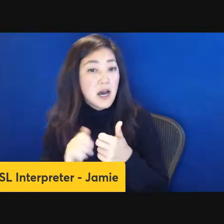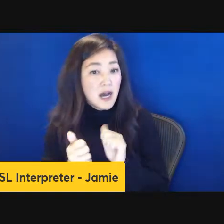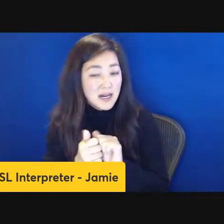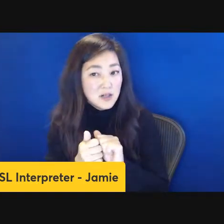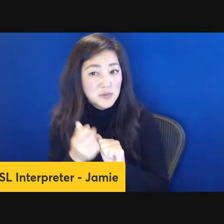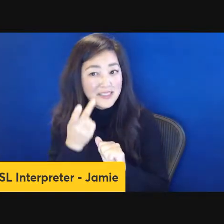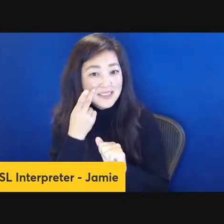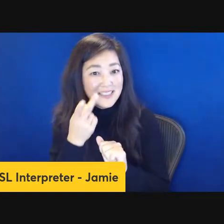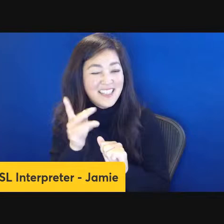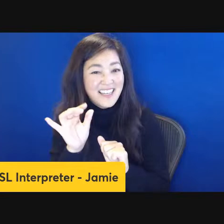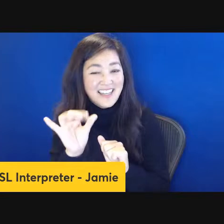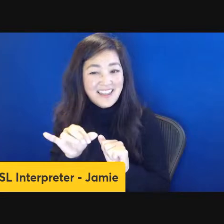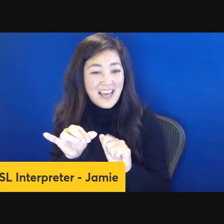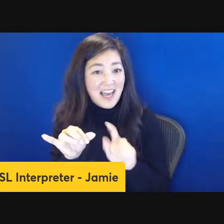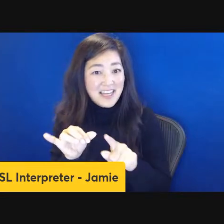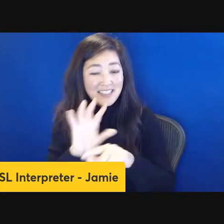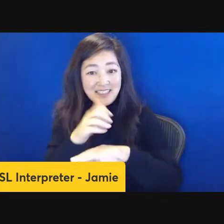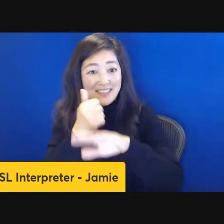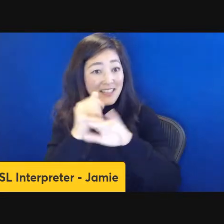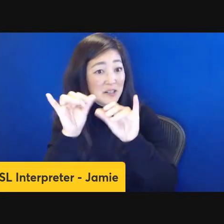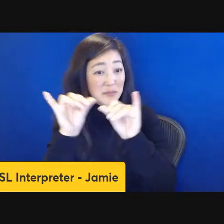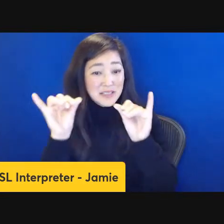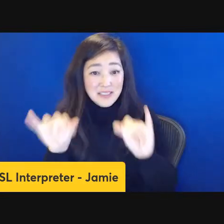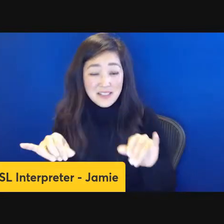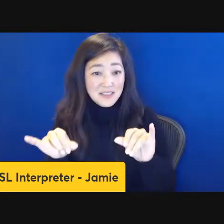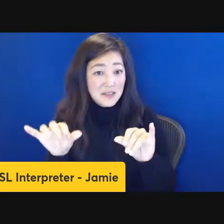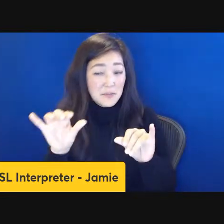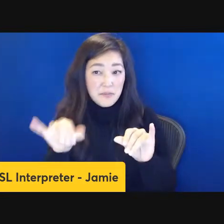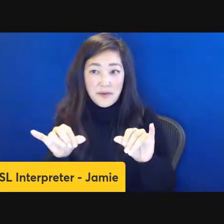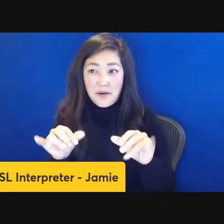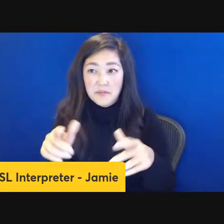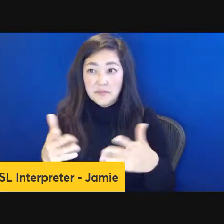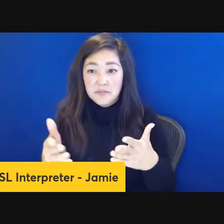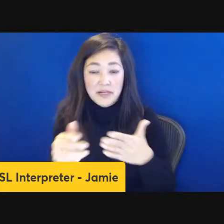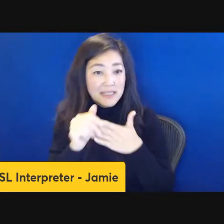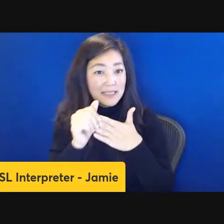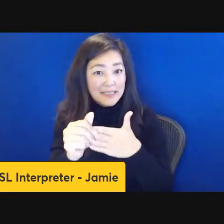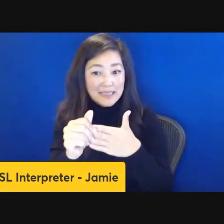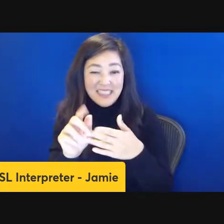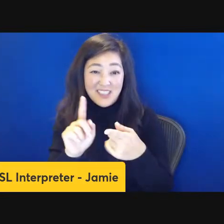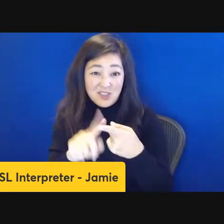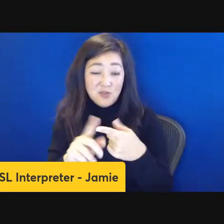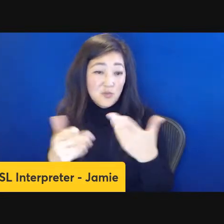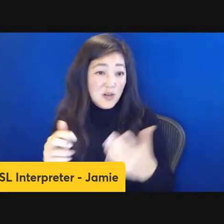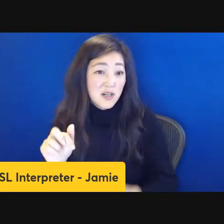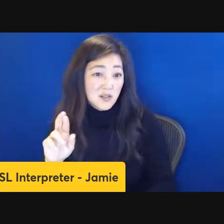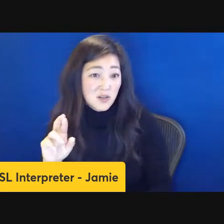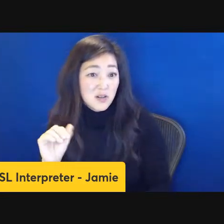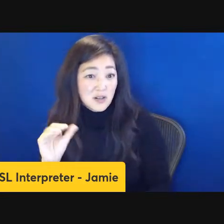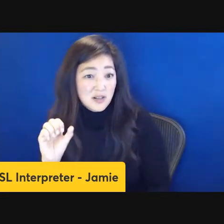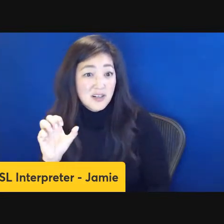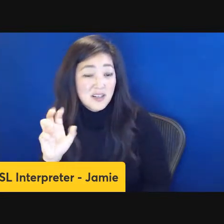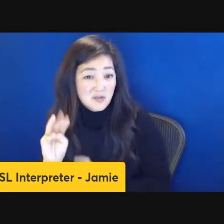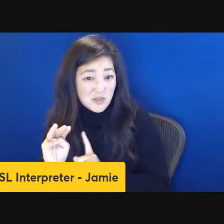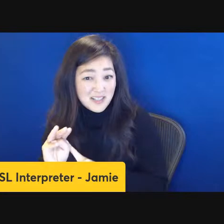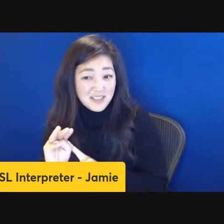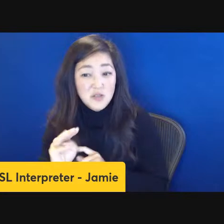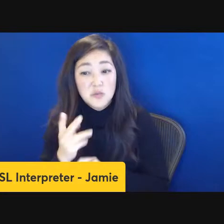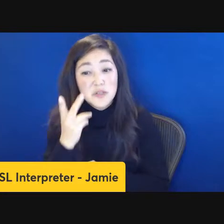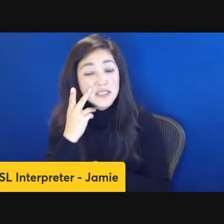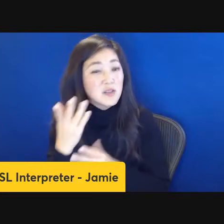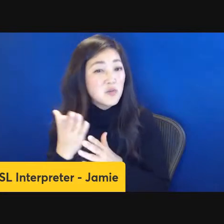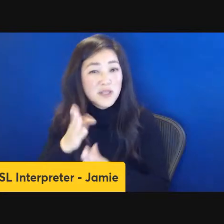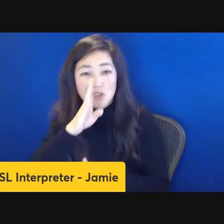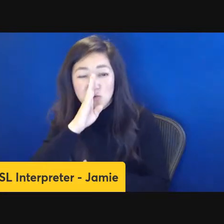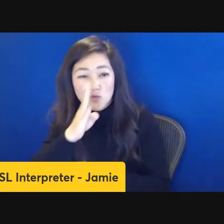time, has then propagated a system that really systematically leads to racism. We're going to hear about the direct impact of